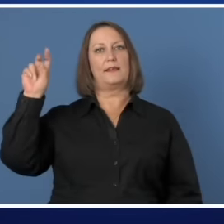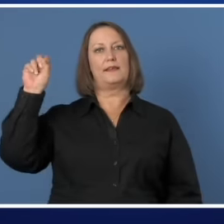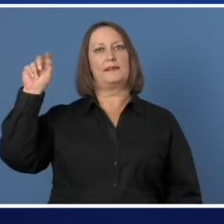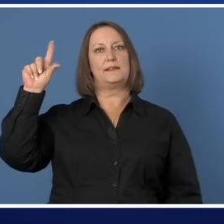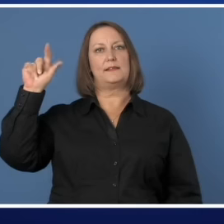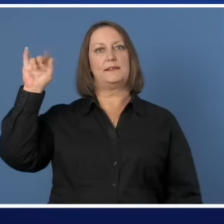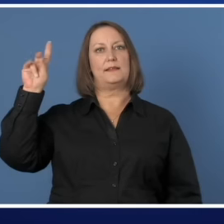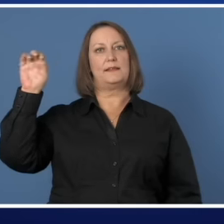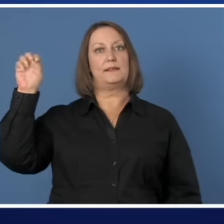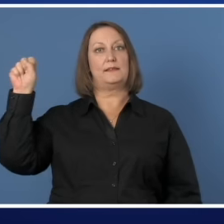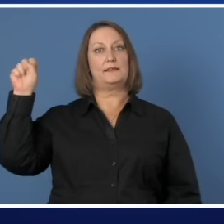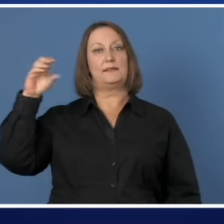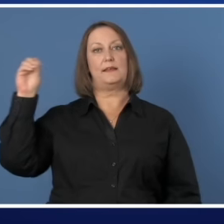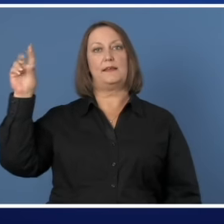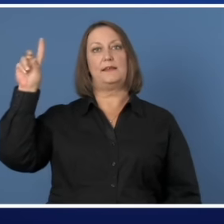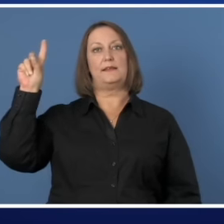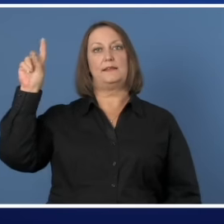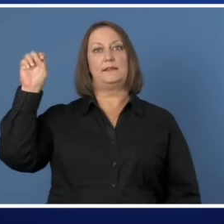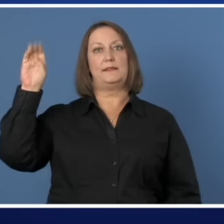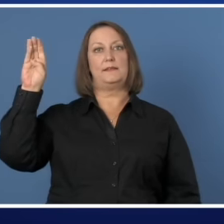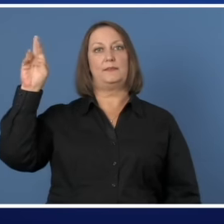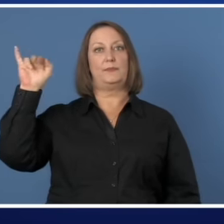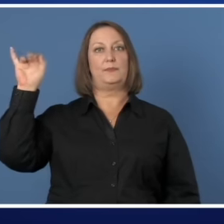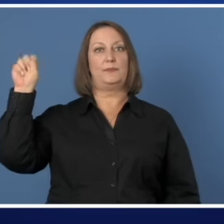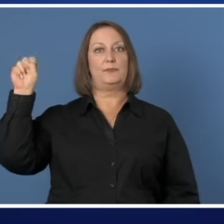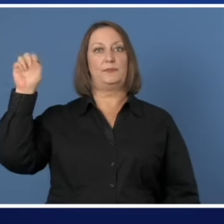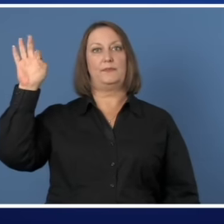Landslides and Debris Flow